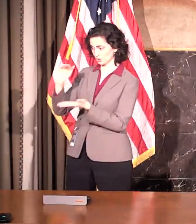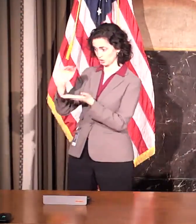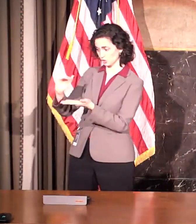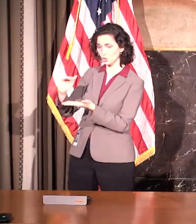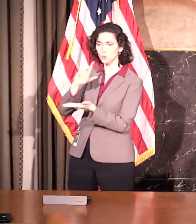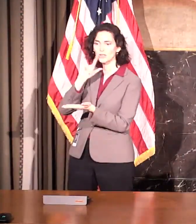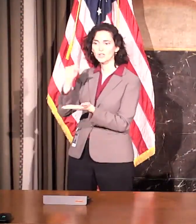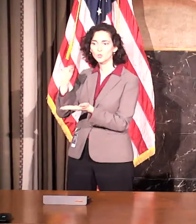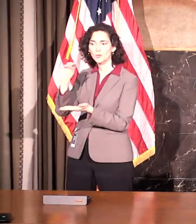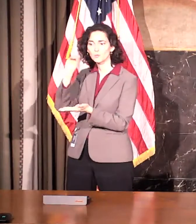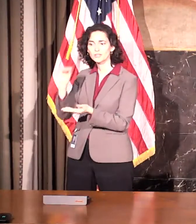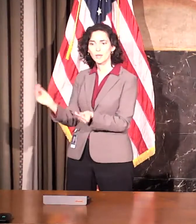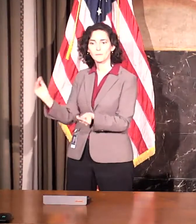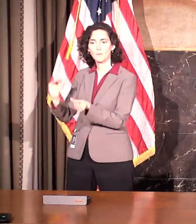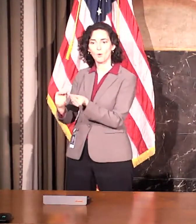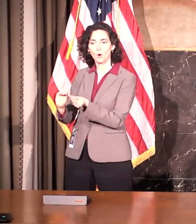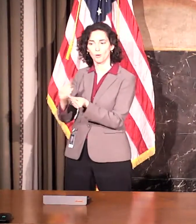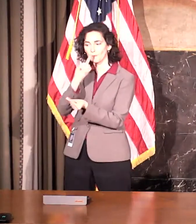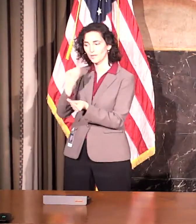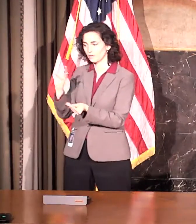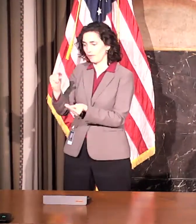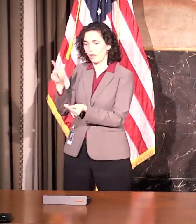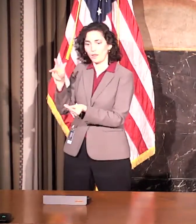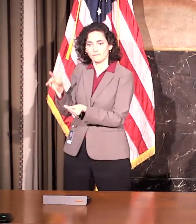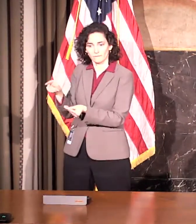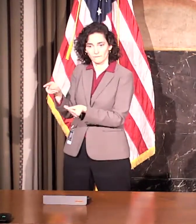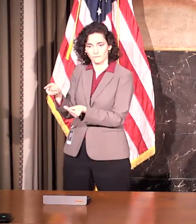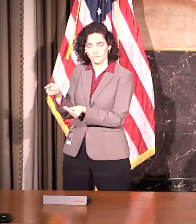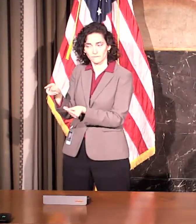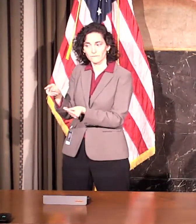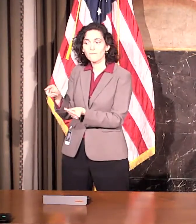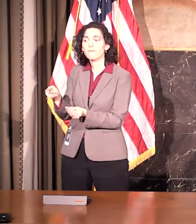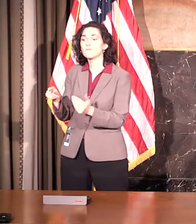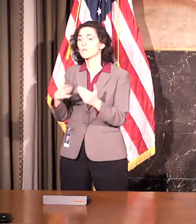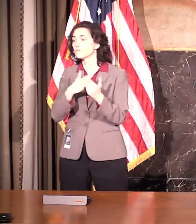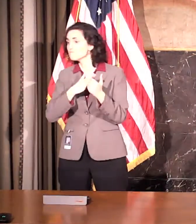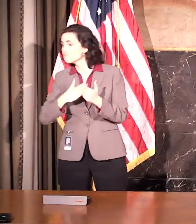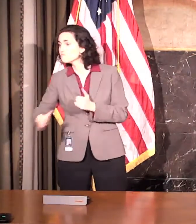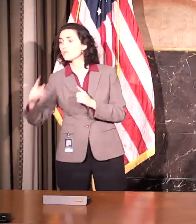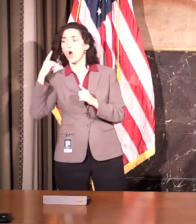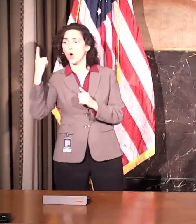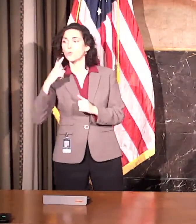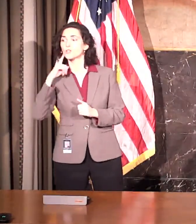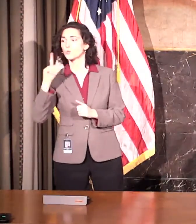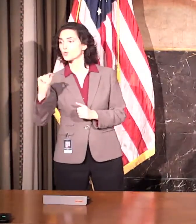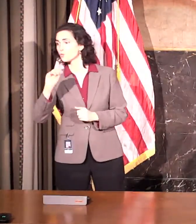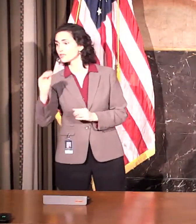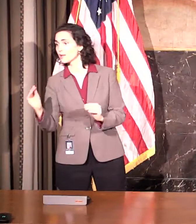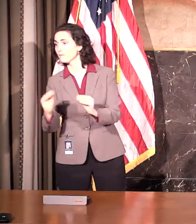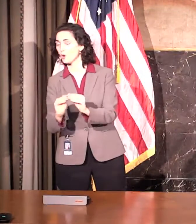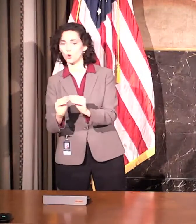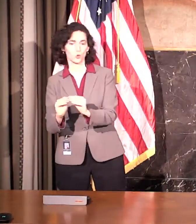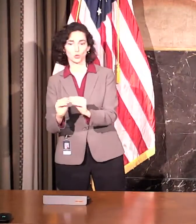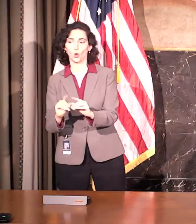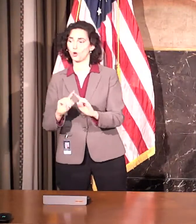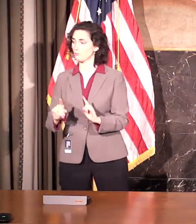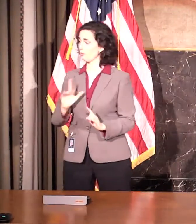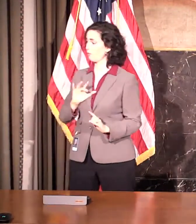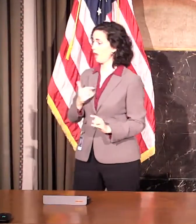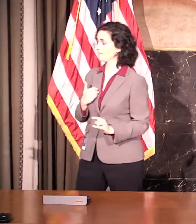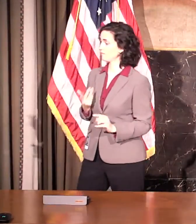we expected to receive. Now, that's not going to be 20% across the board, but it is welcome